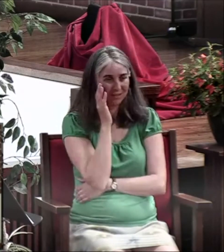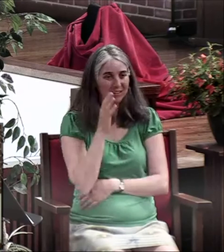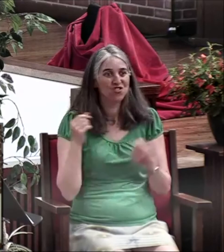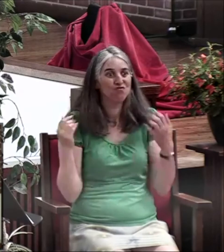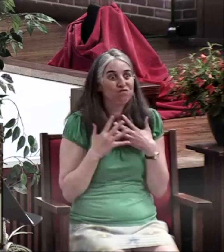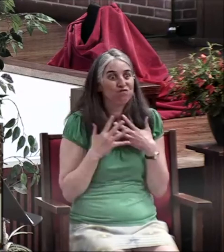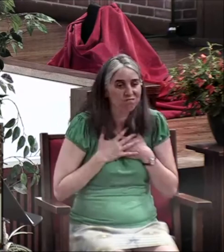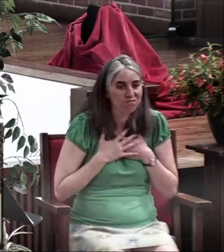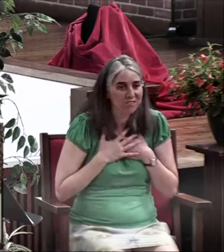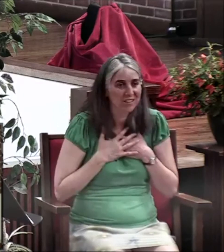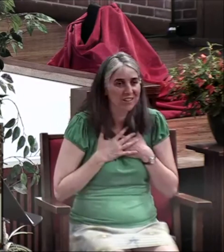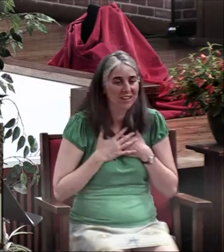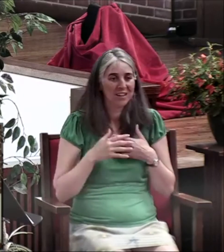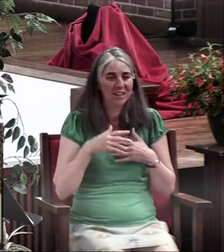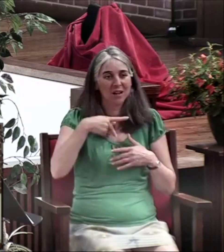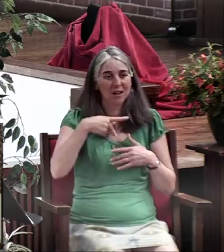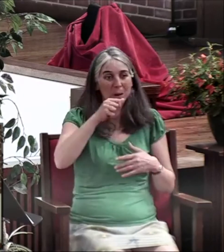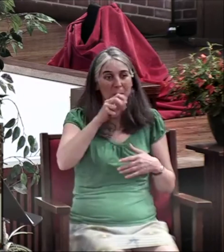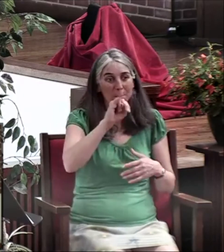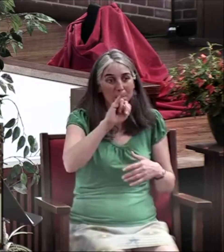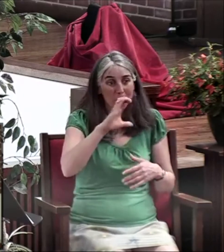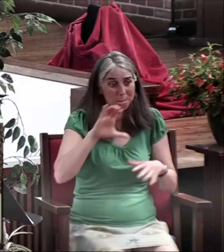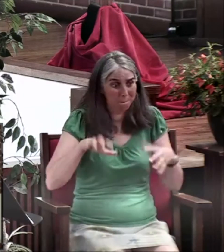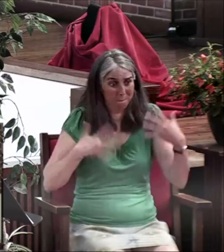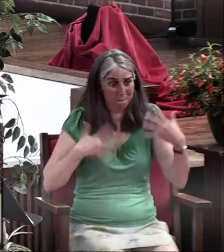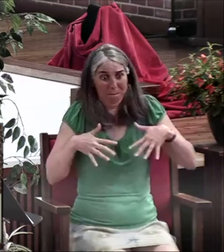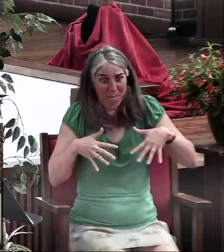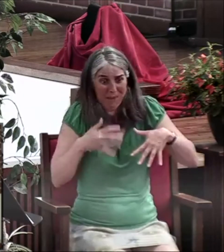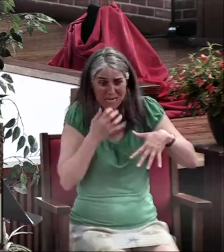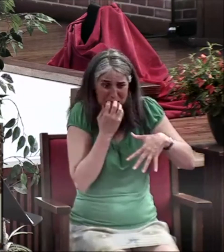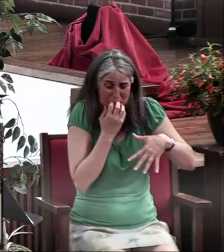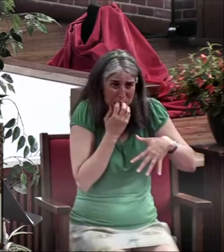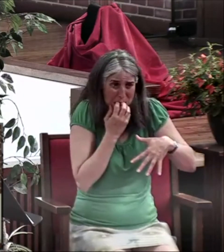wasn't even sure how long this panic lasted. It seemed like an eternity.